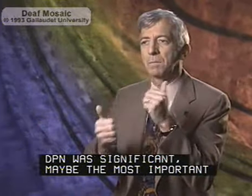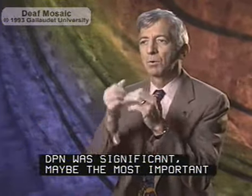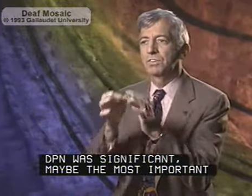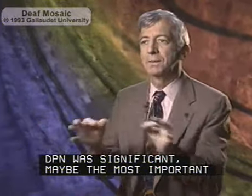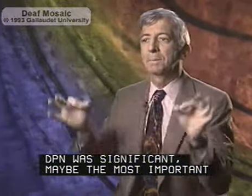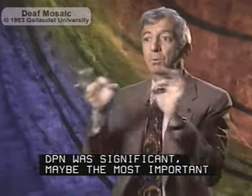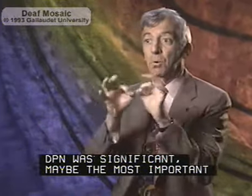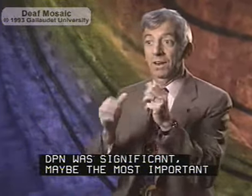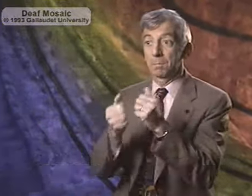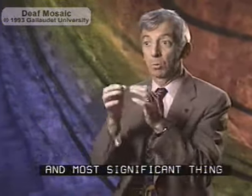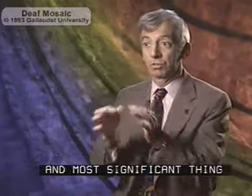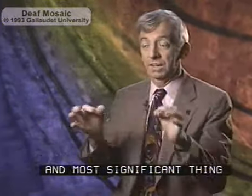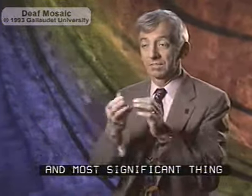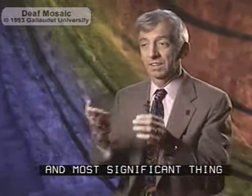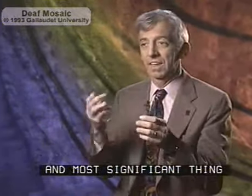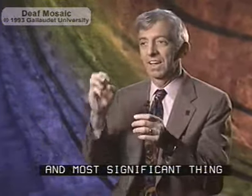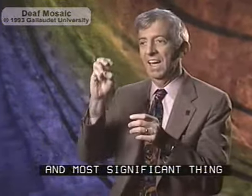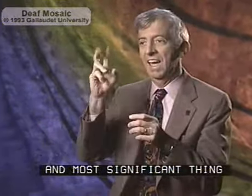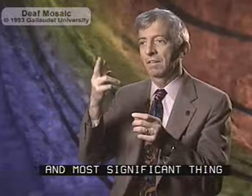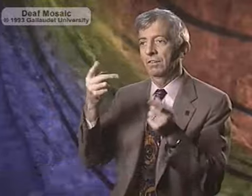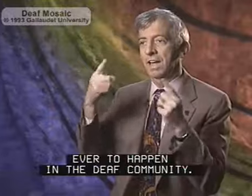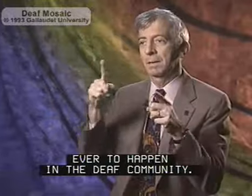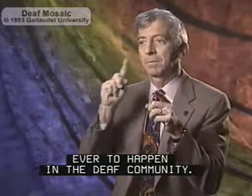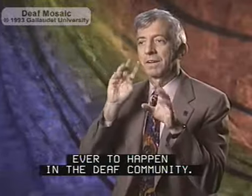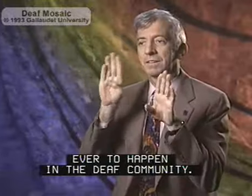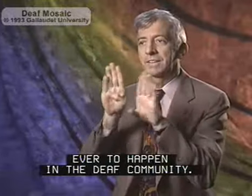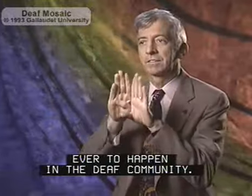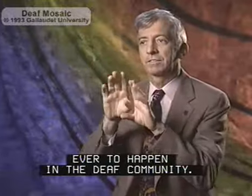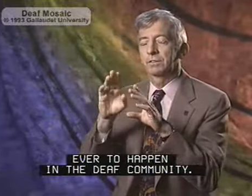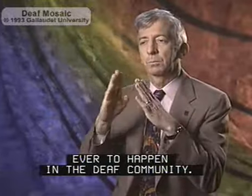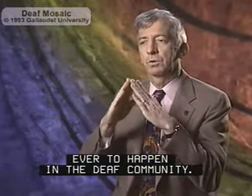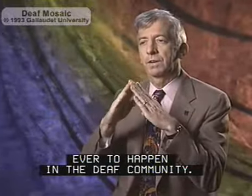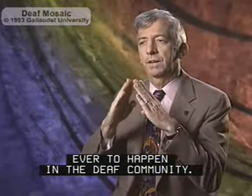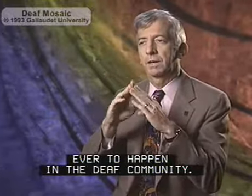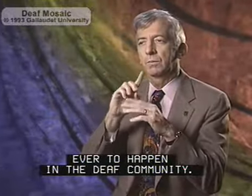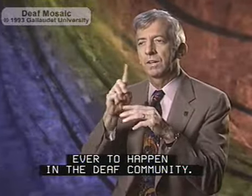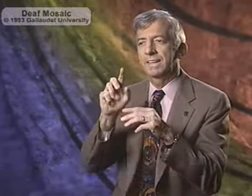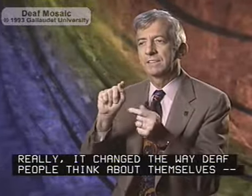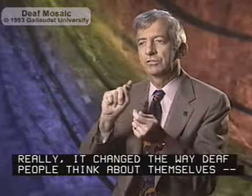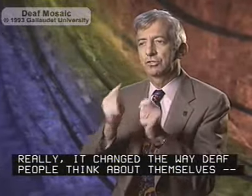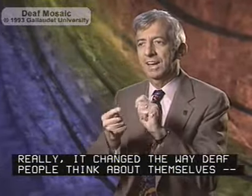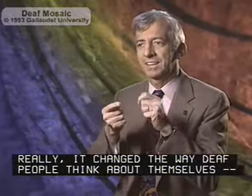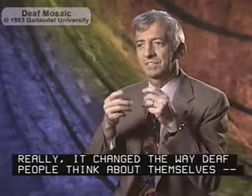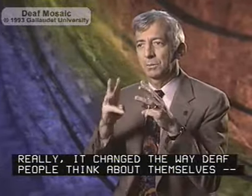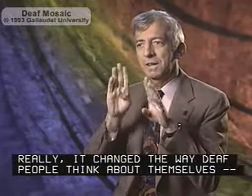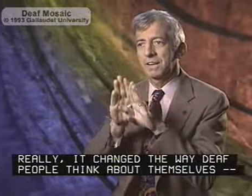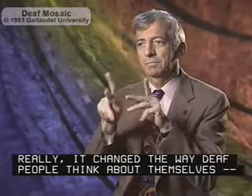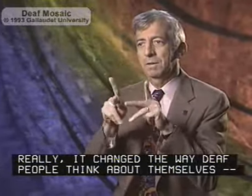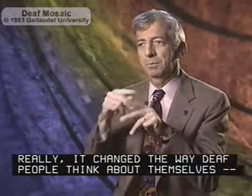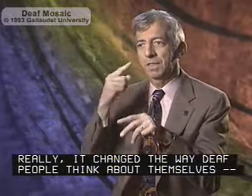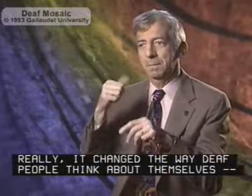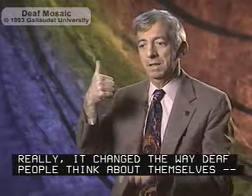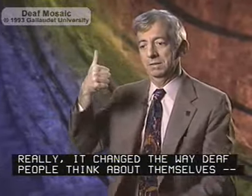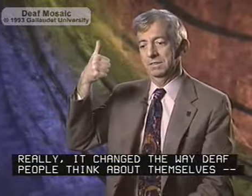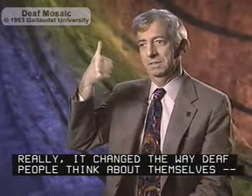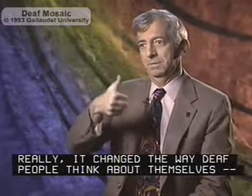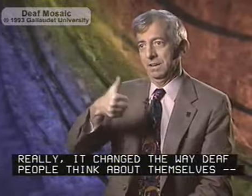most important and most significant thing ever to happen in the deaf community. Really, it changed the way deaf people think about